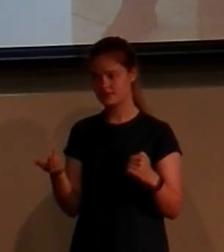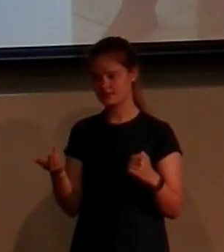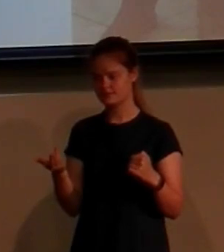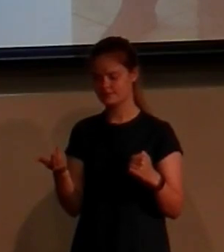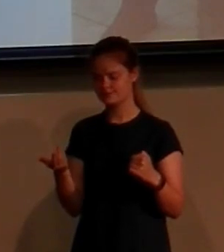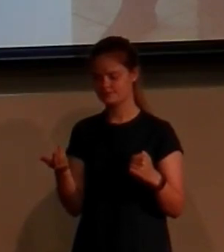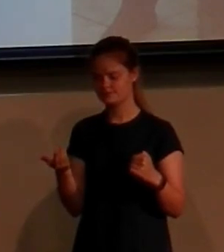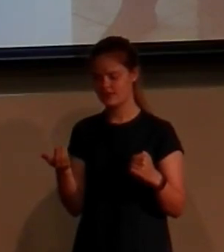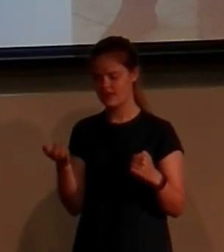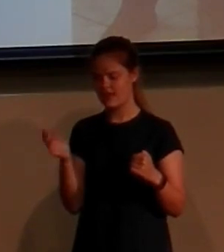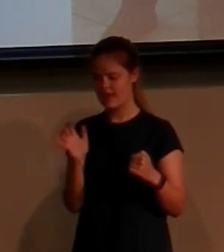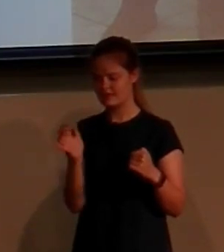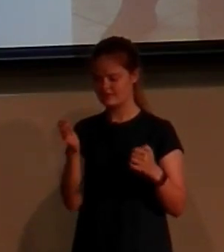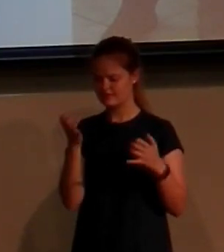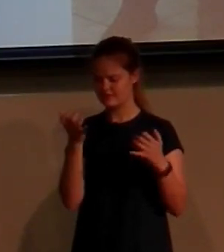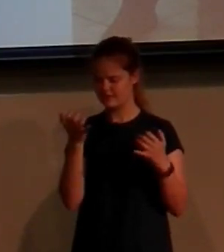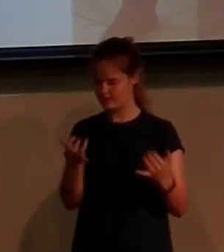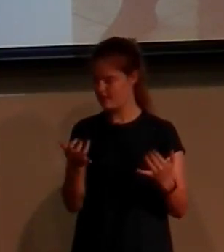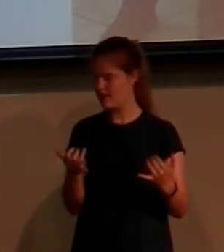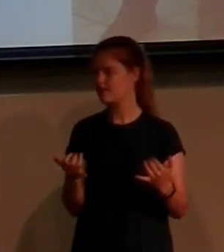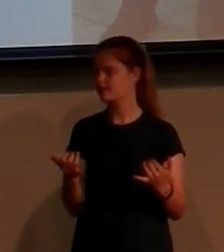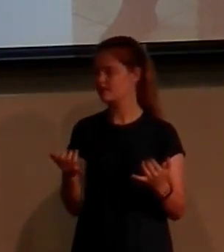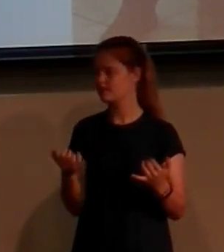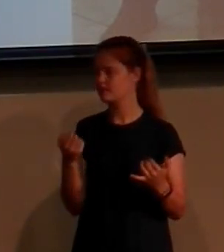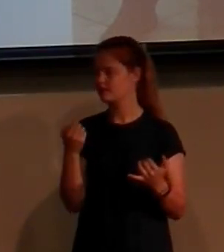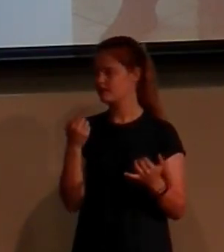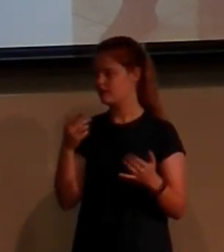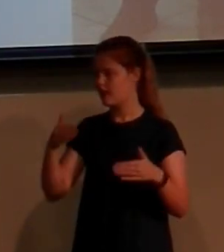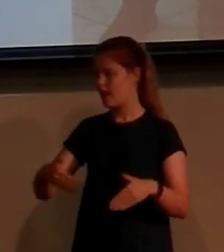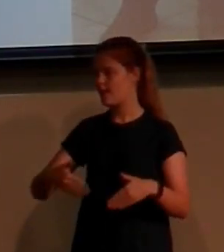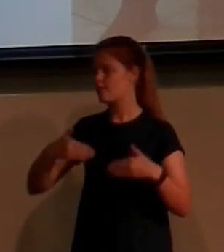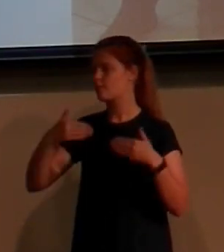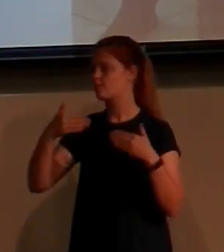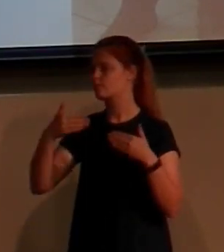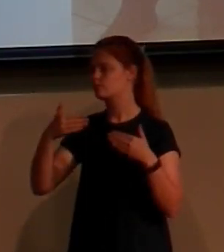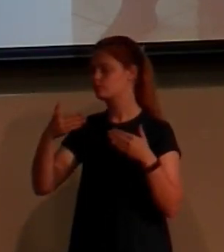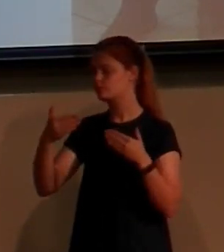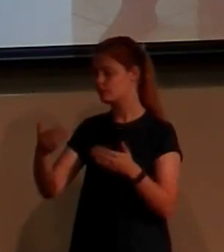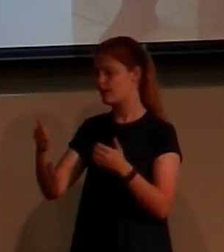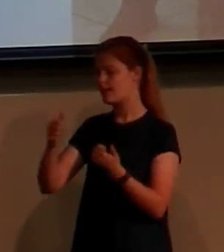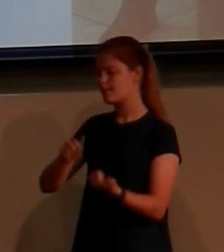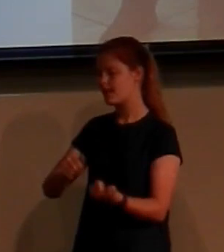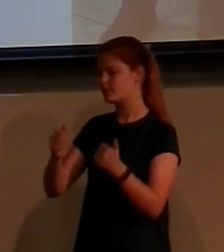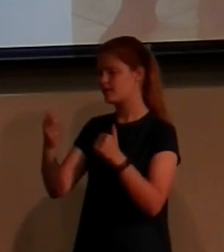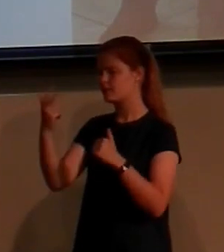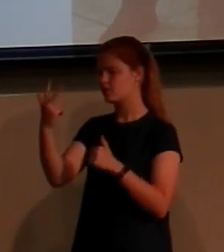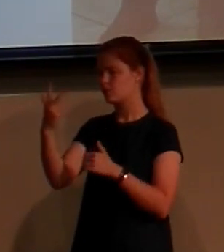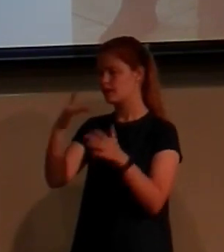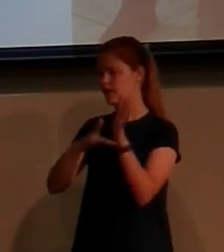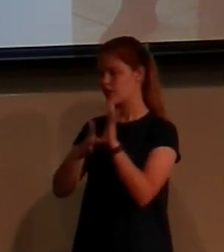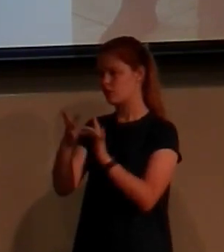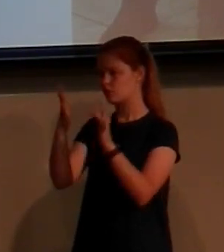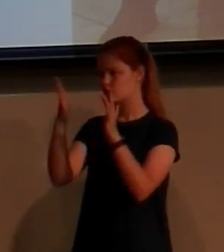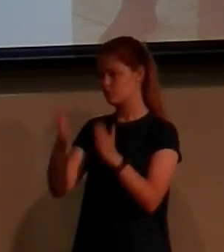as of today, he has brought 3 Christians to the faith. So